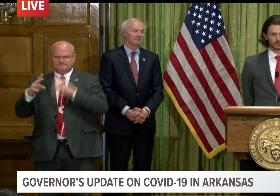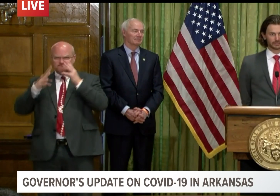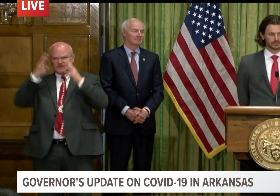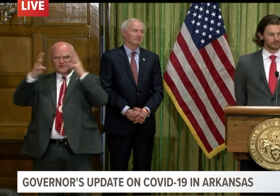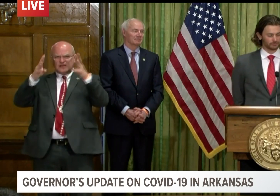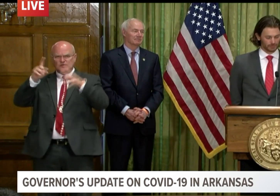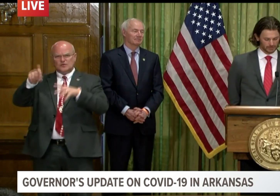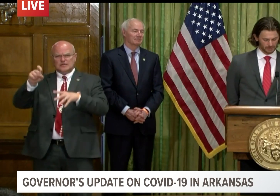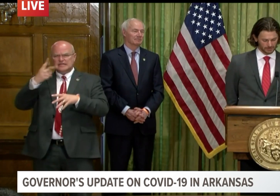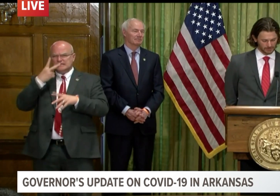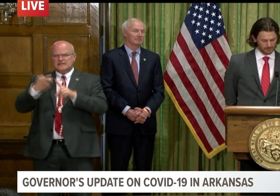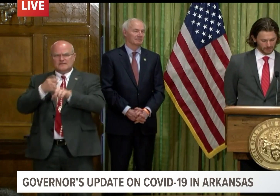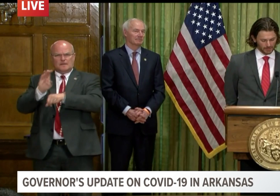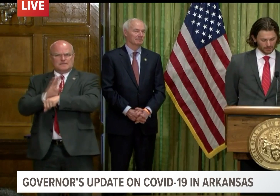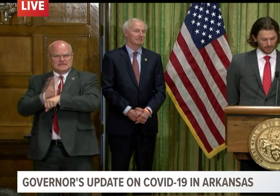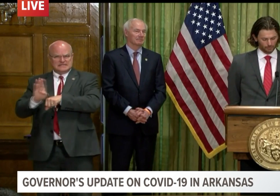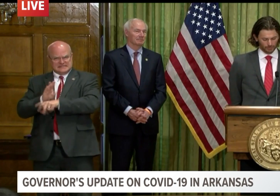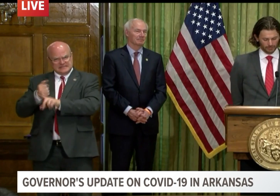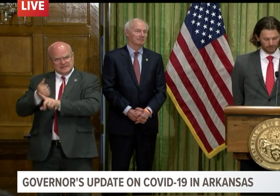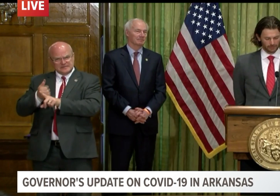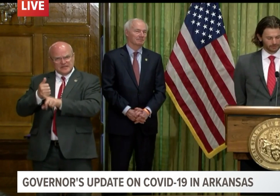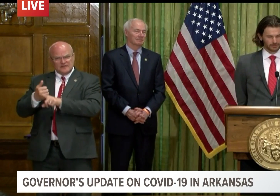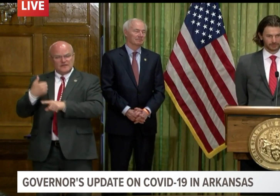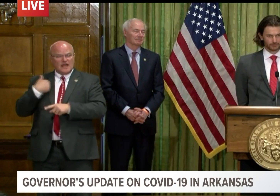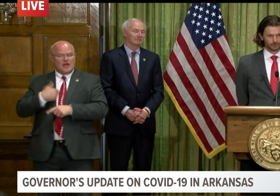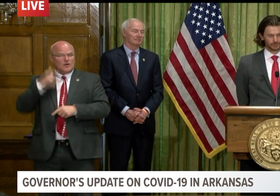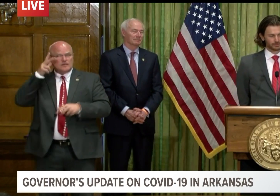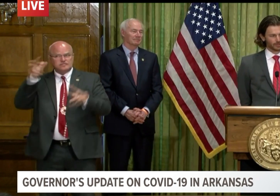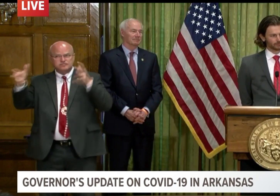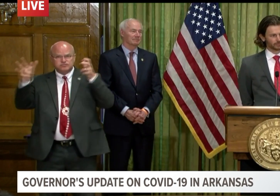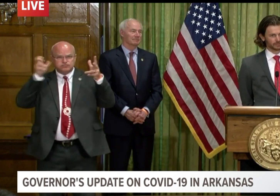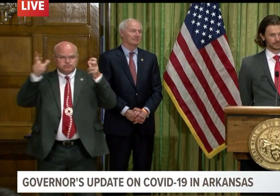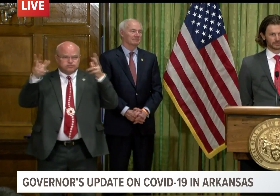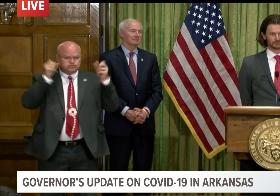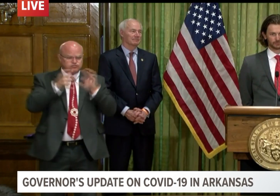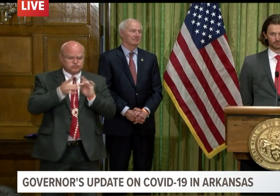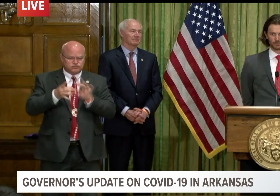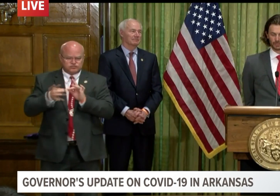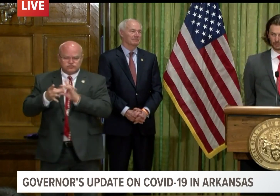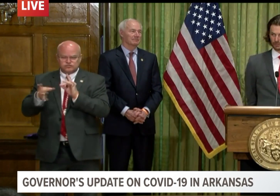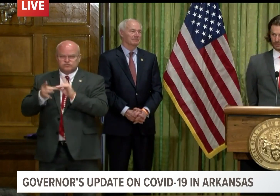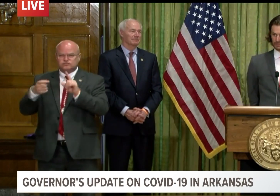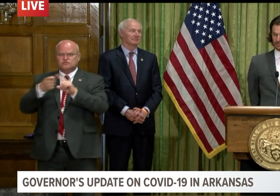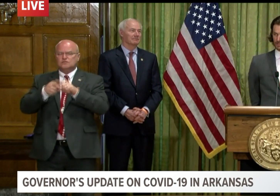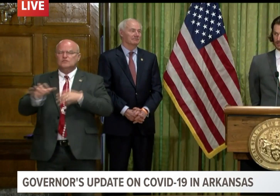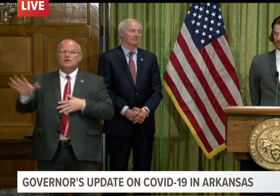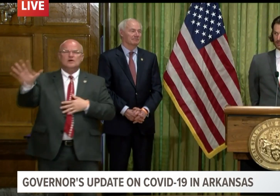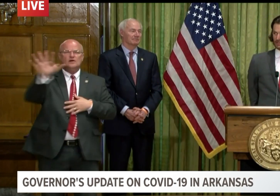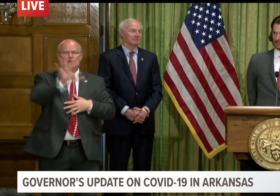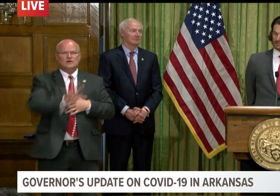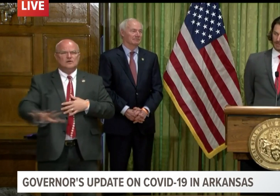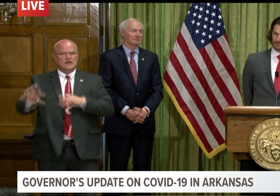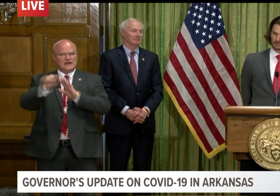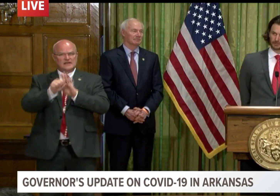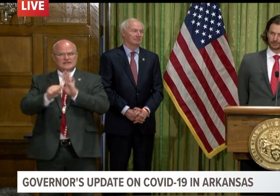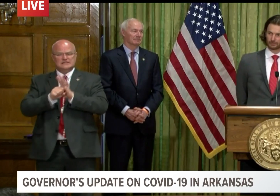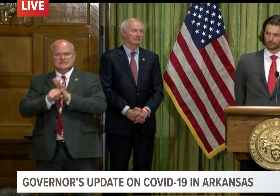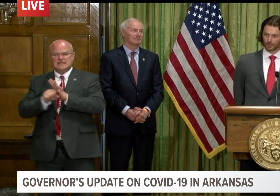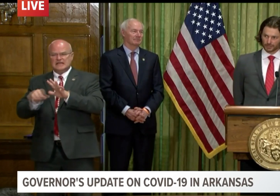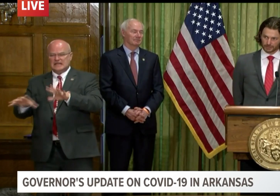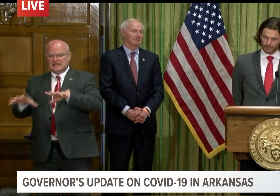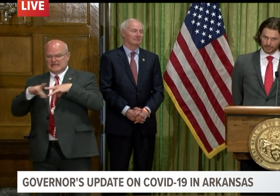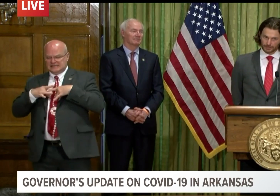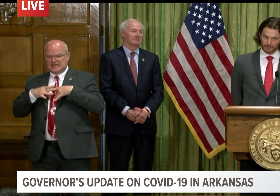that we're going to need to see from businesses. And we're hearing all these stories about businesses from across the state adapting